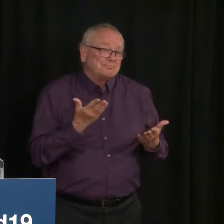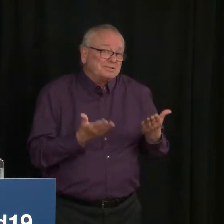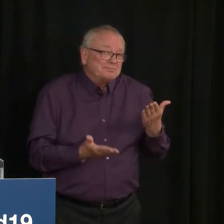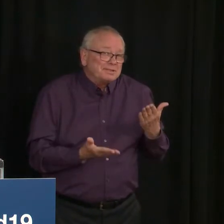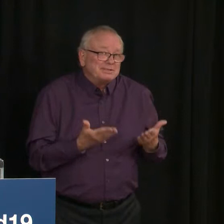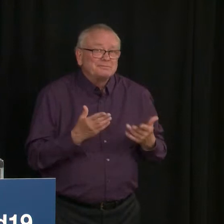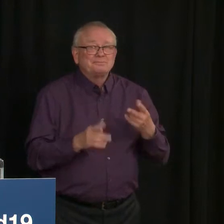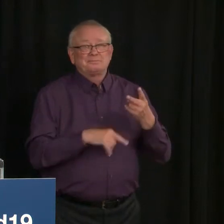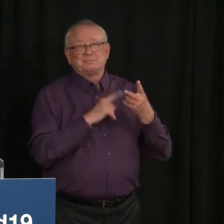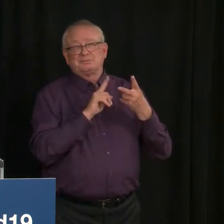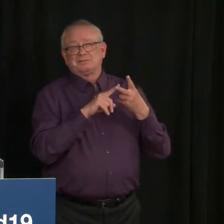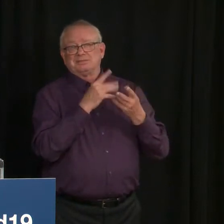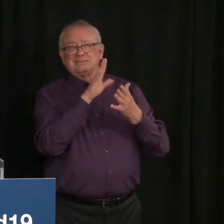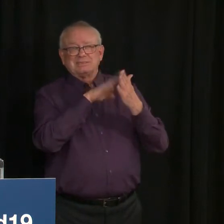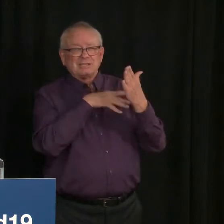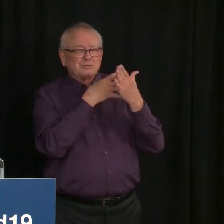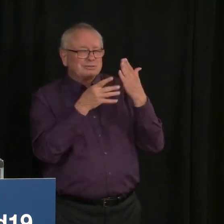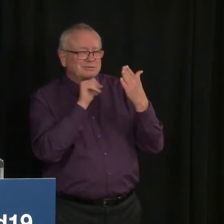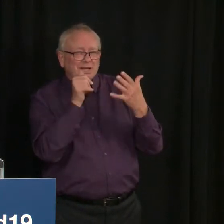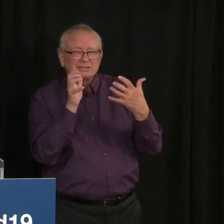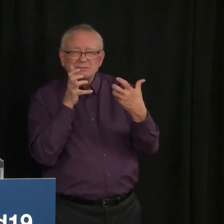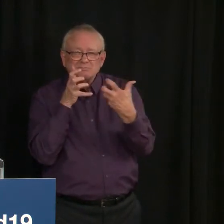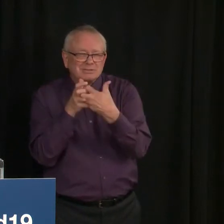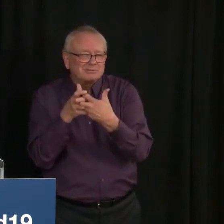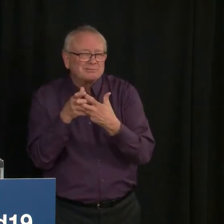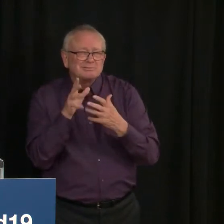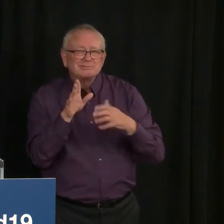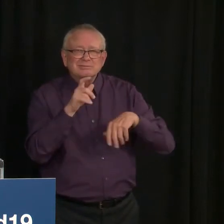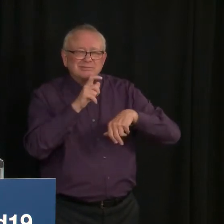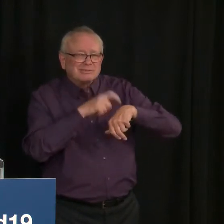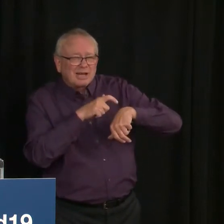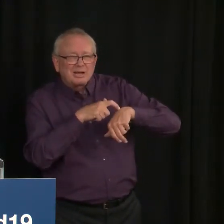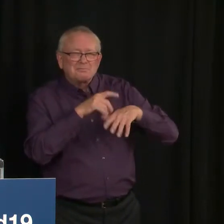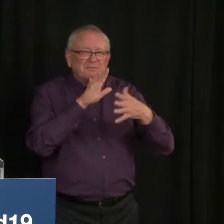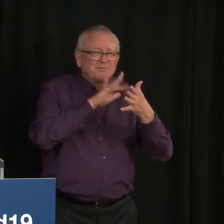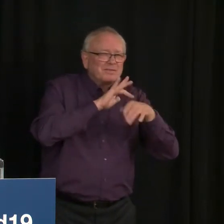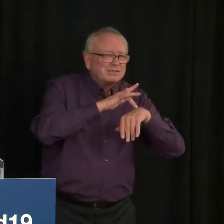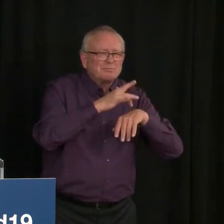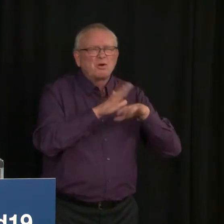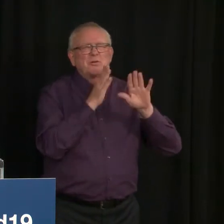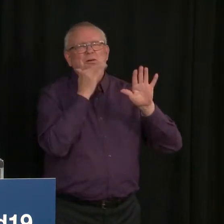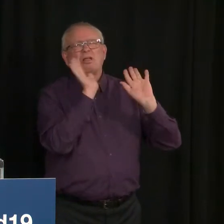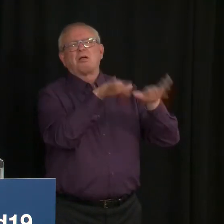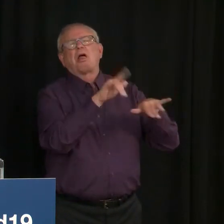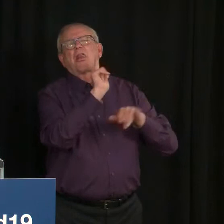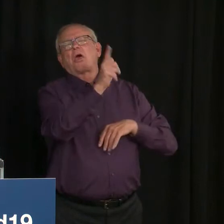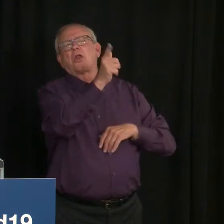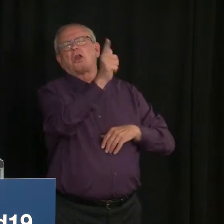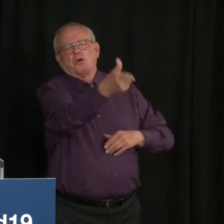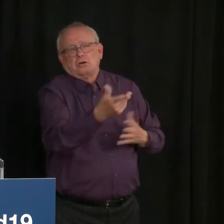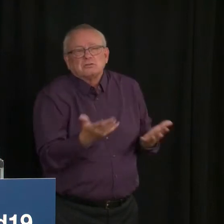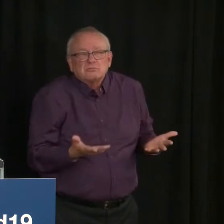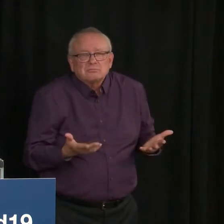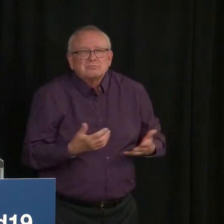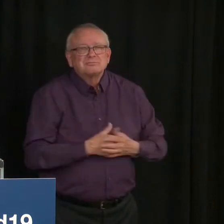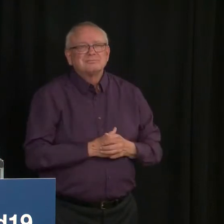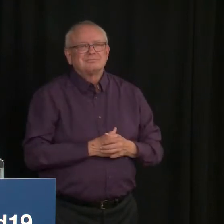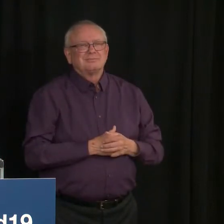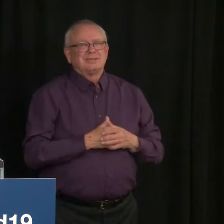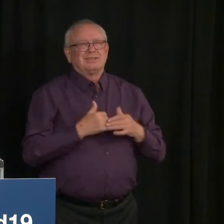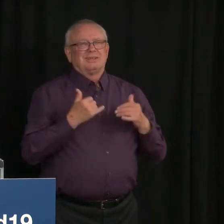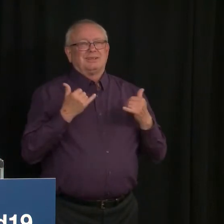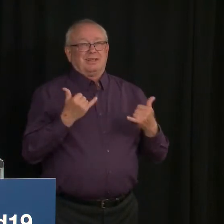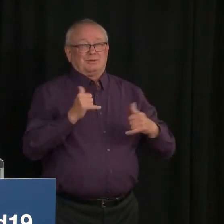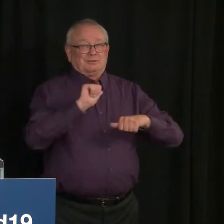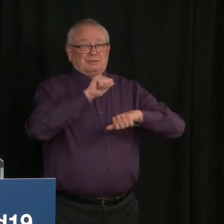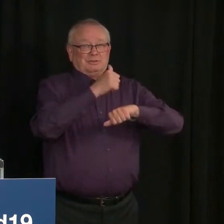them. And we are moving, for example, to make some drop-in appointments available. So we'll provide additional